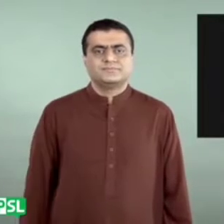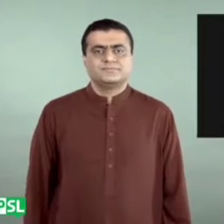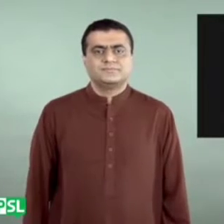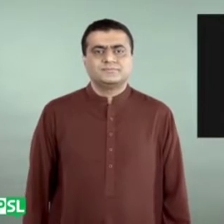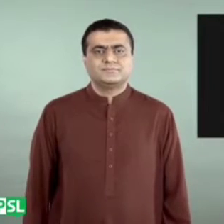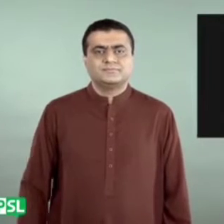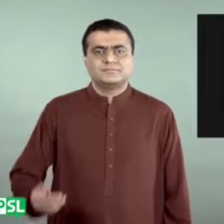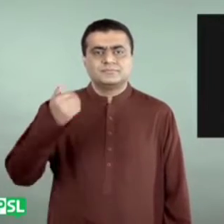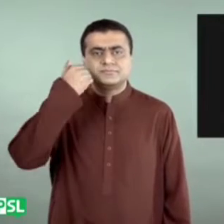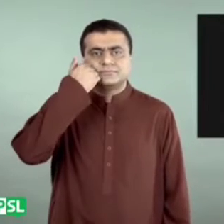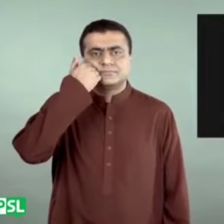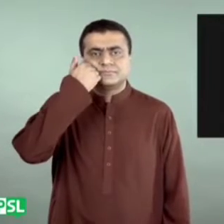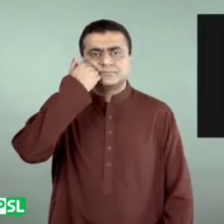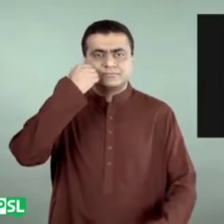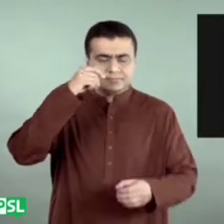Cold cup.